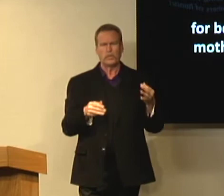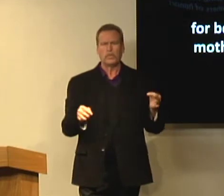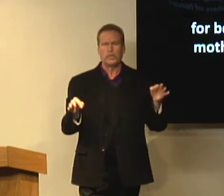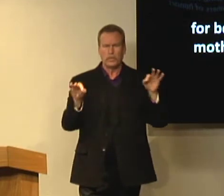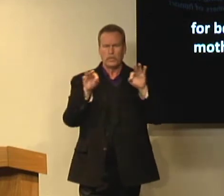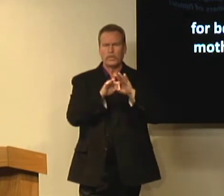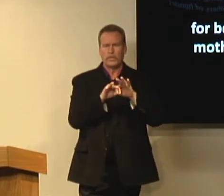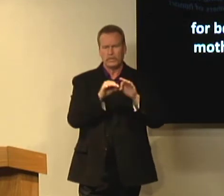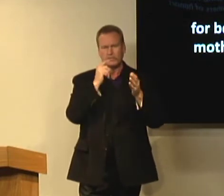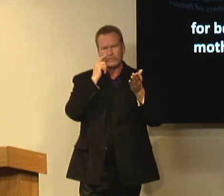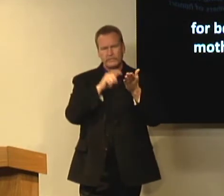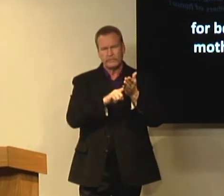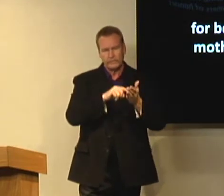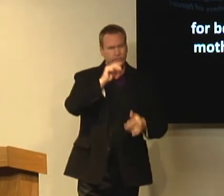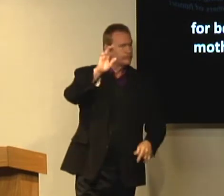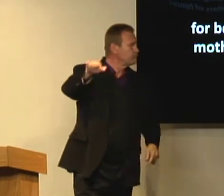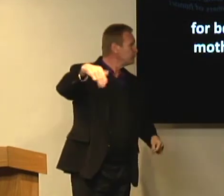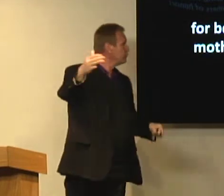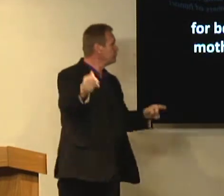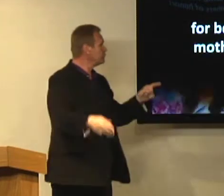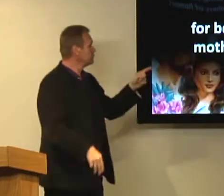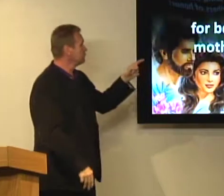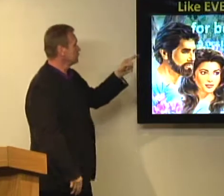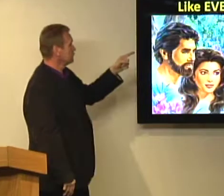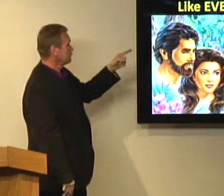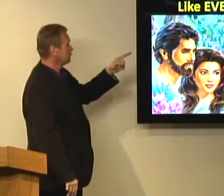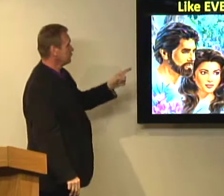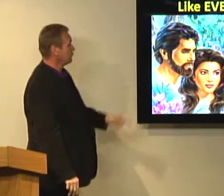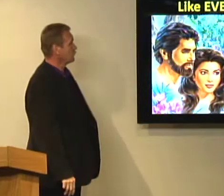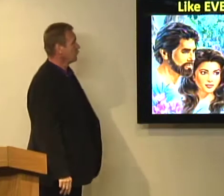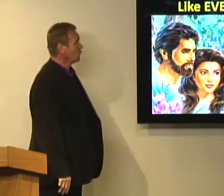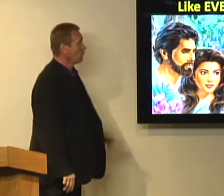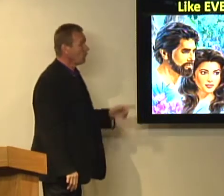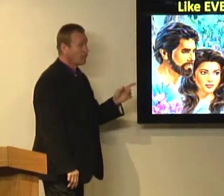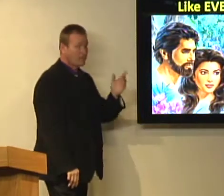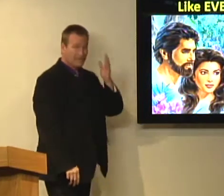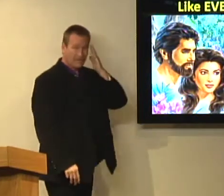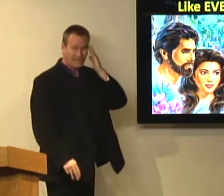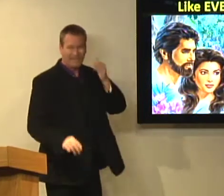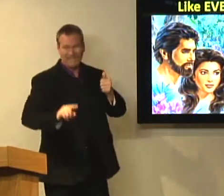And then we can see other examples throughout God's word of other mothers who we honor.